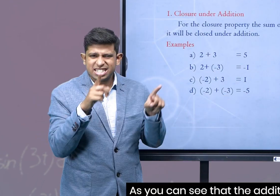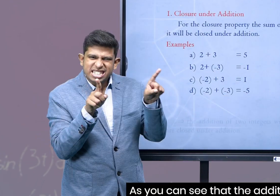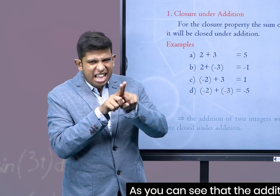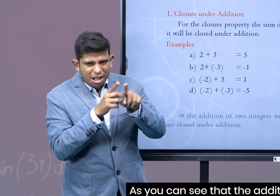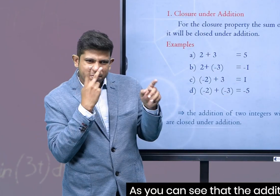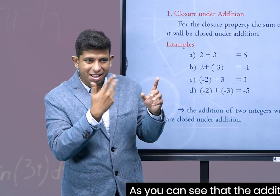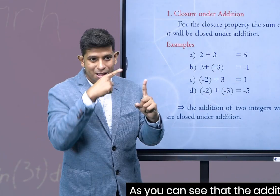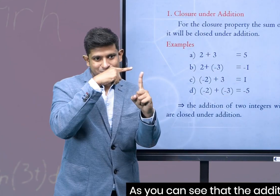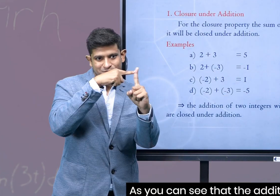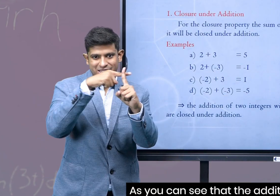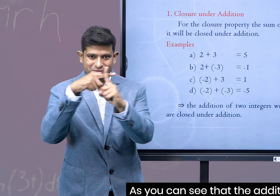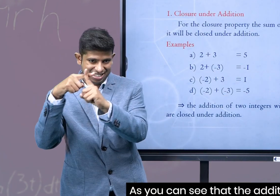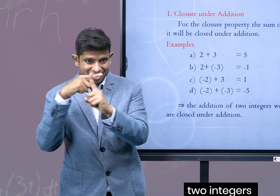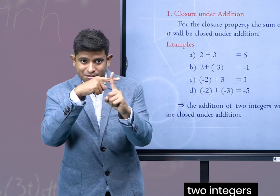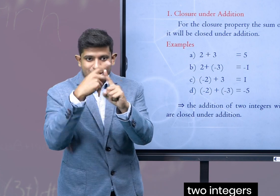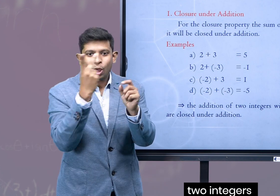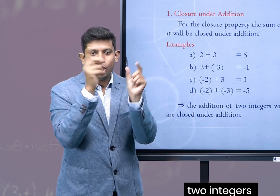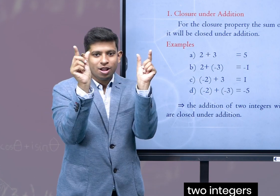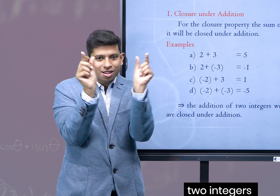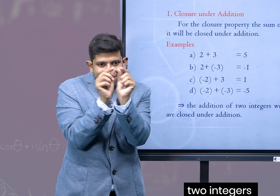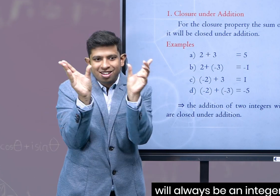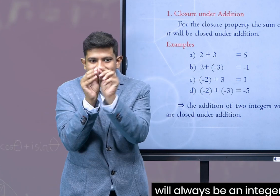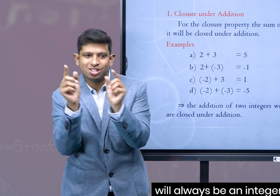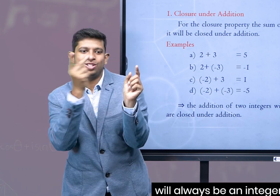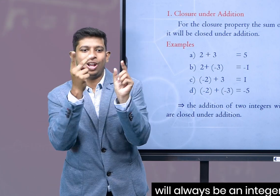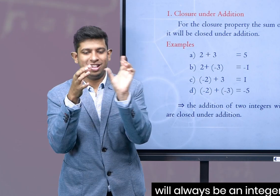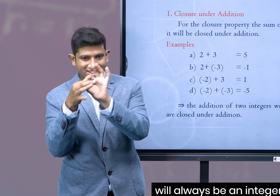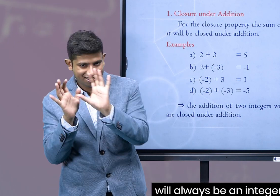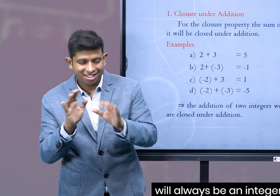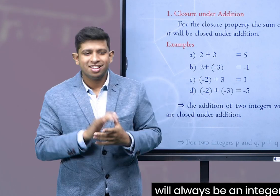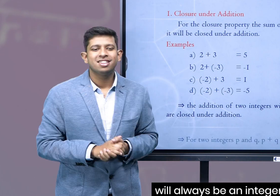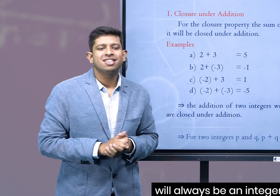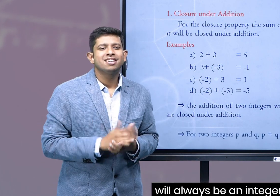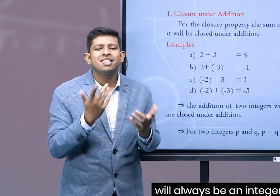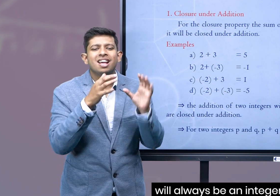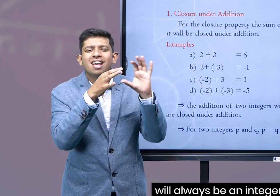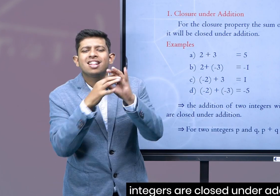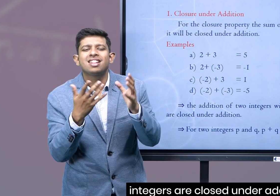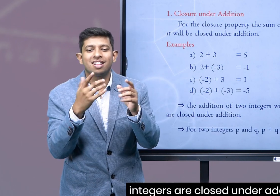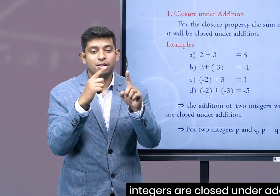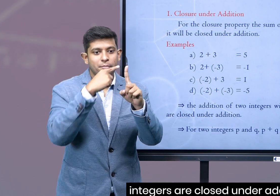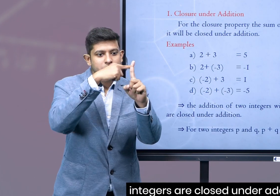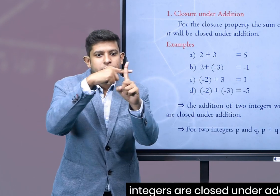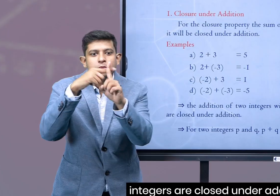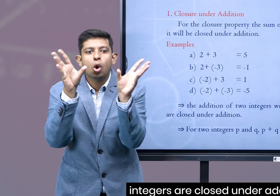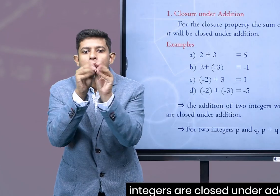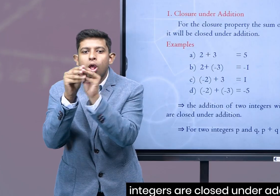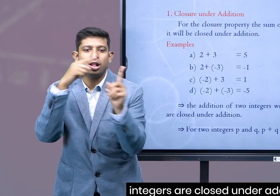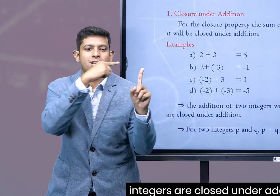As you can see that the addition of two integers will always be an integer. Hence, integers are closed